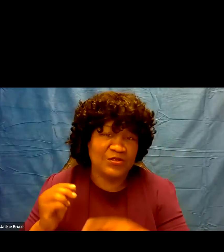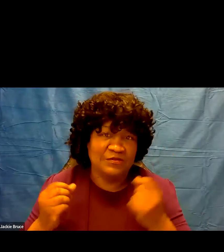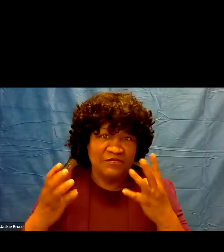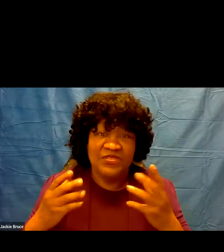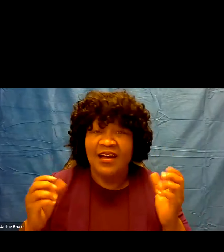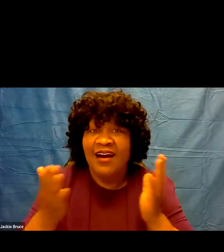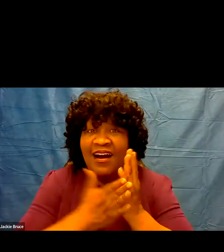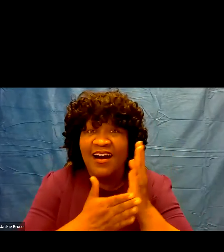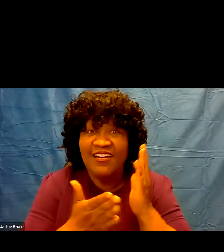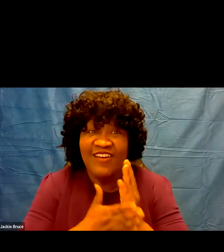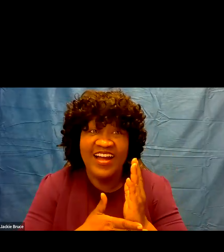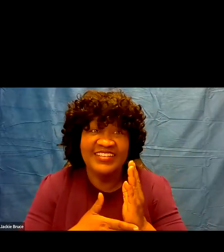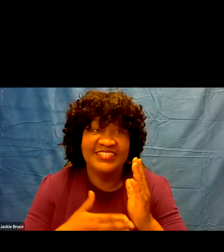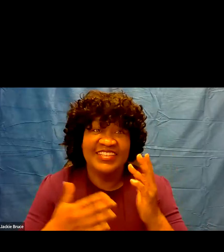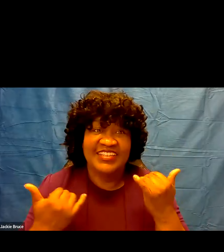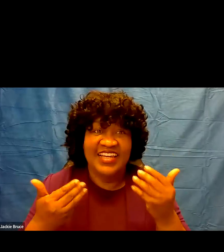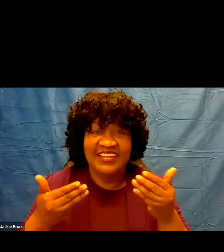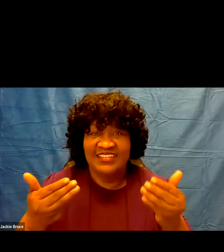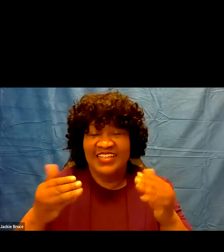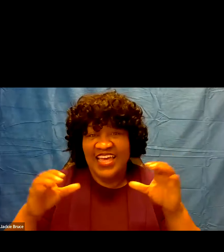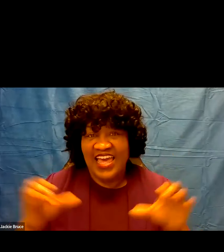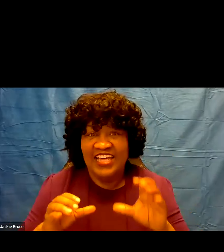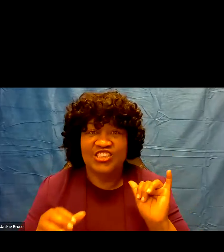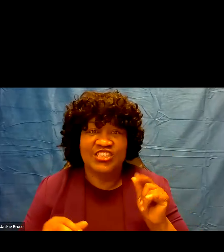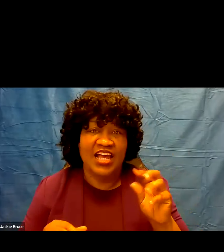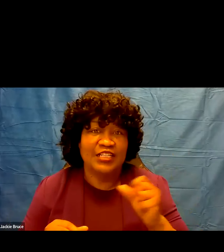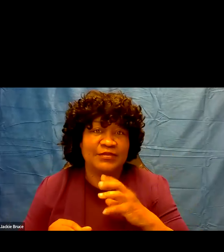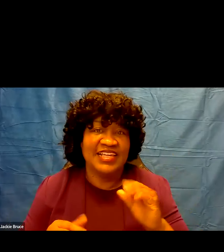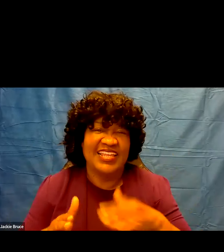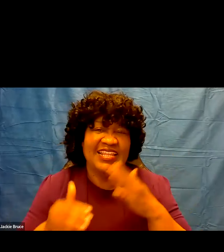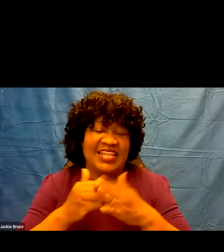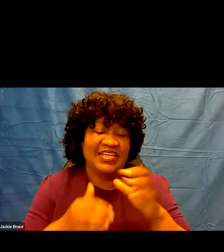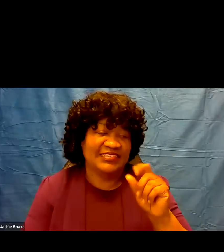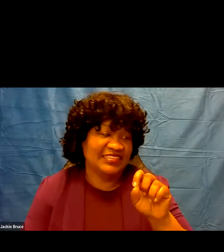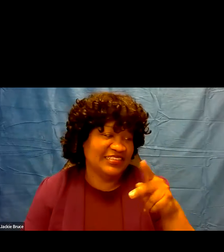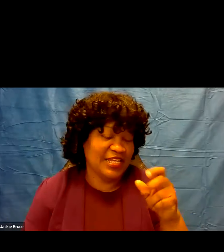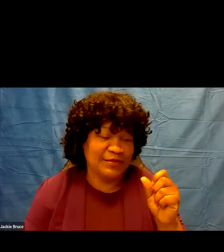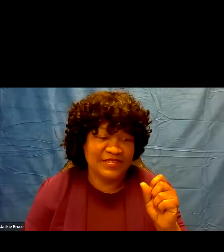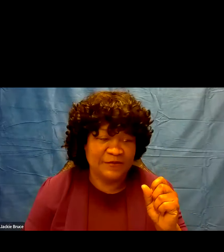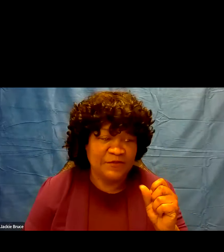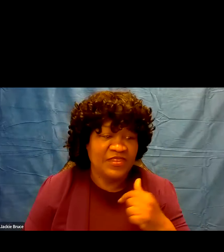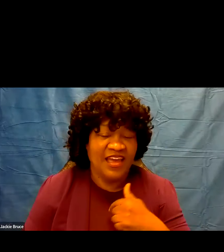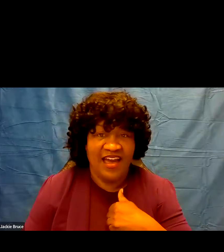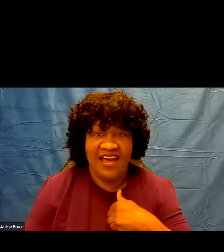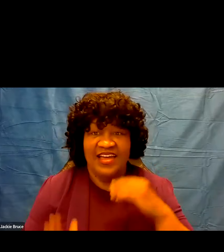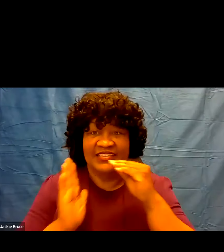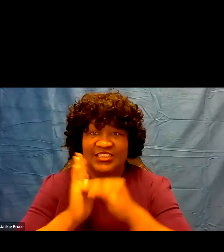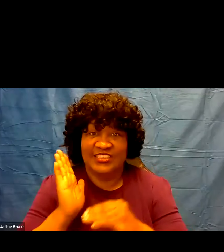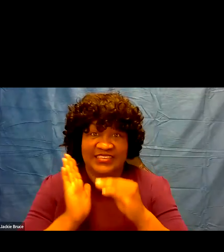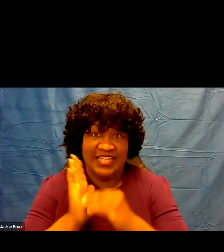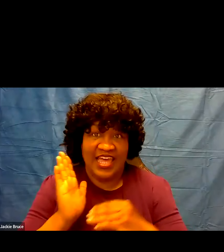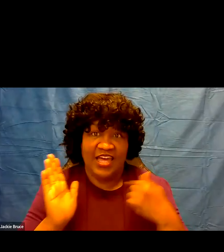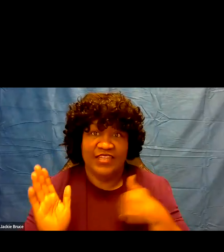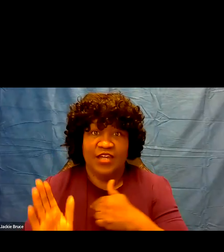All right, well, then let's move to some action items and next steps. I took down that